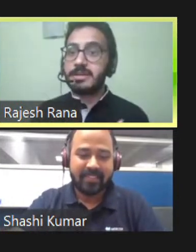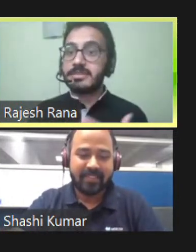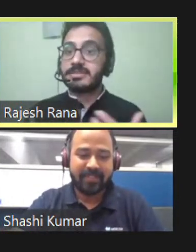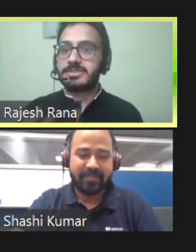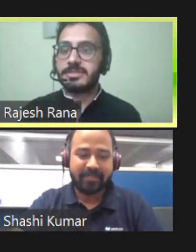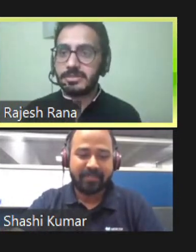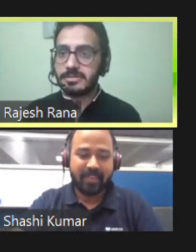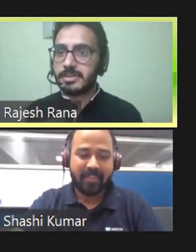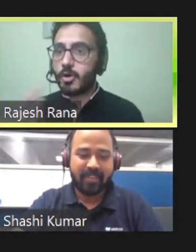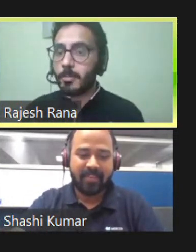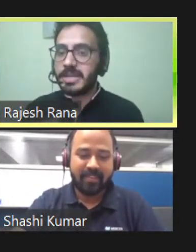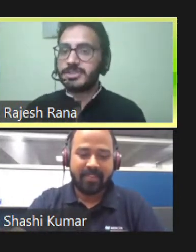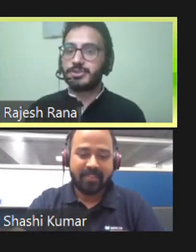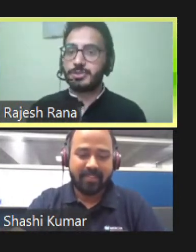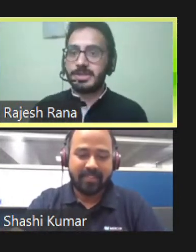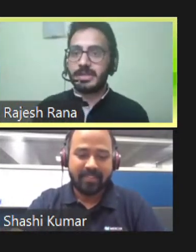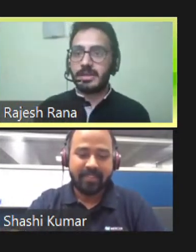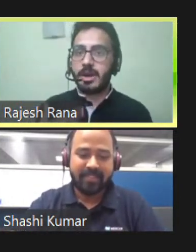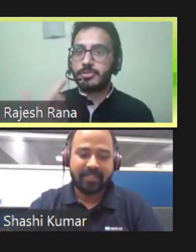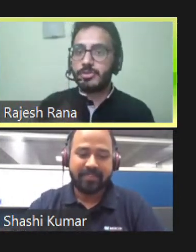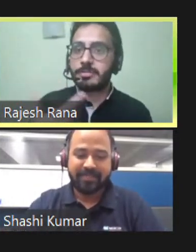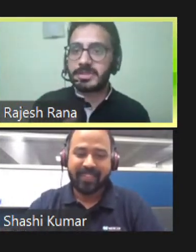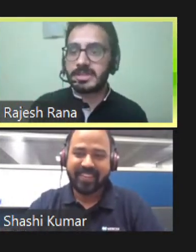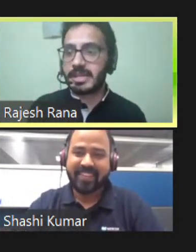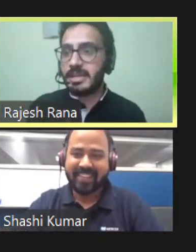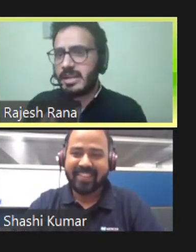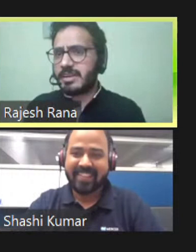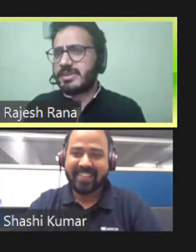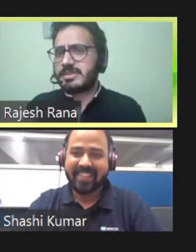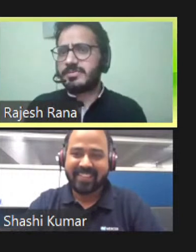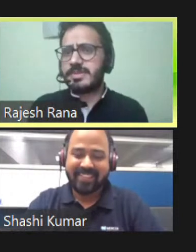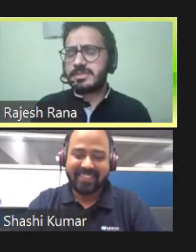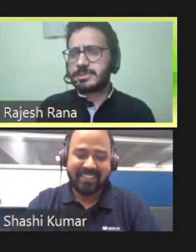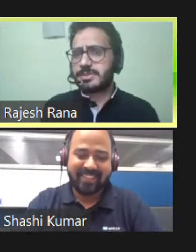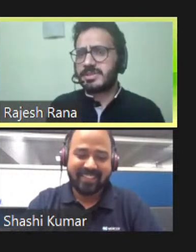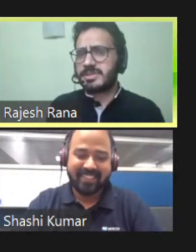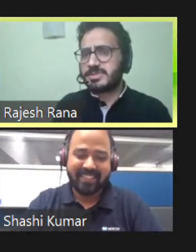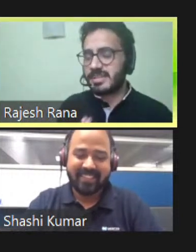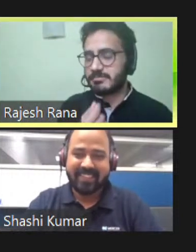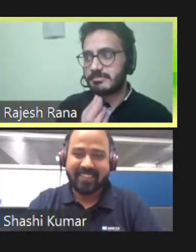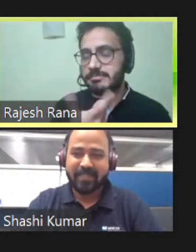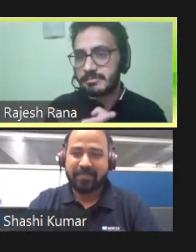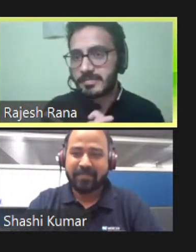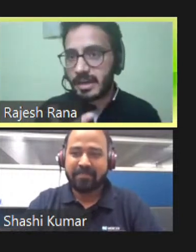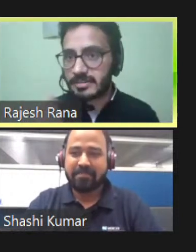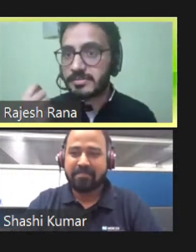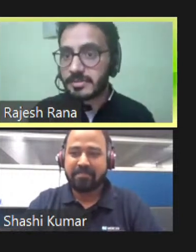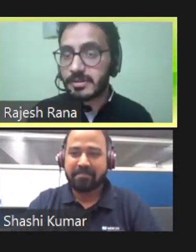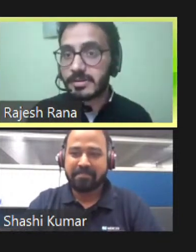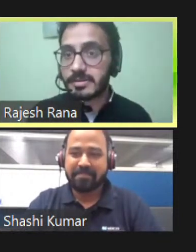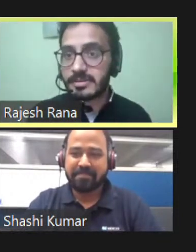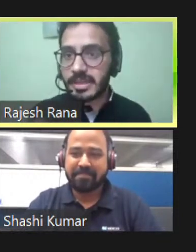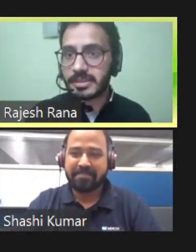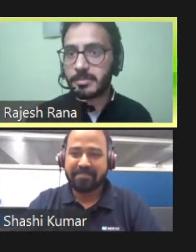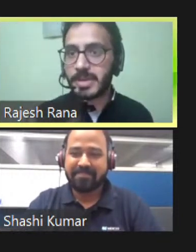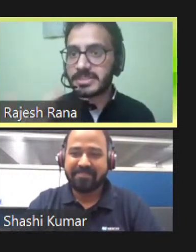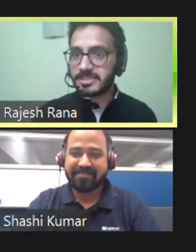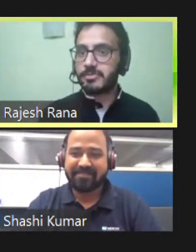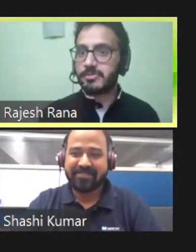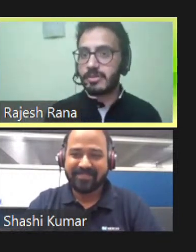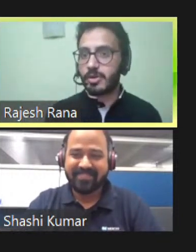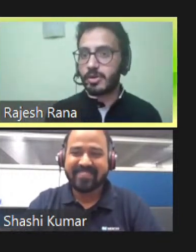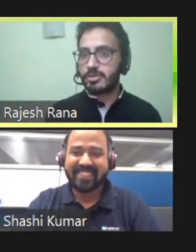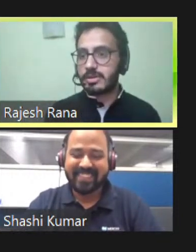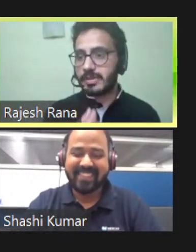will be a gesture. The combination should be there. How you are representing. Likewise, in the first expression, I'm saying the thing, the